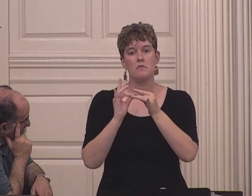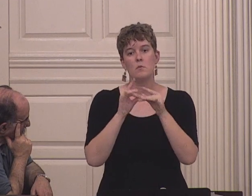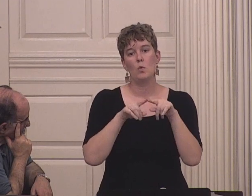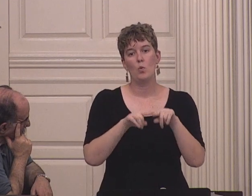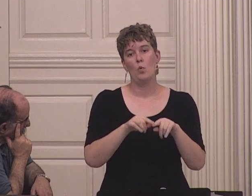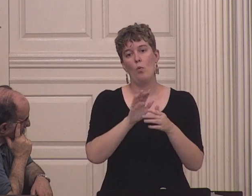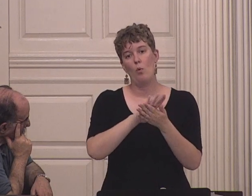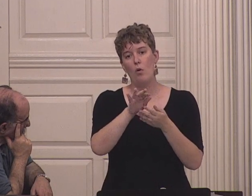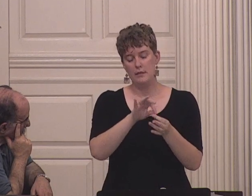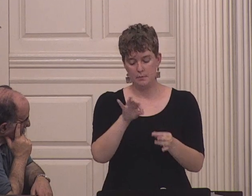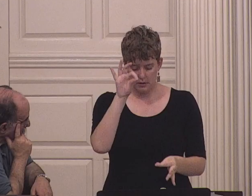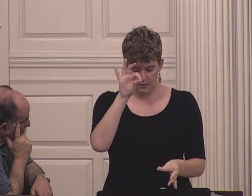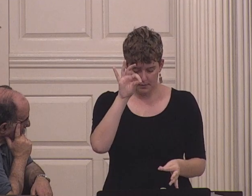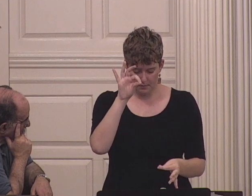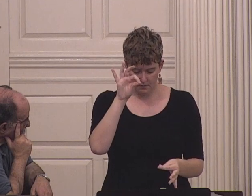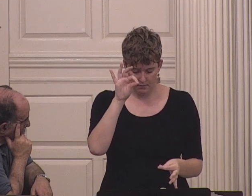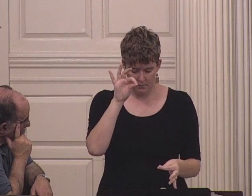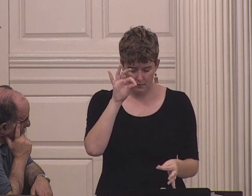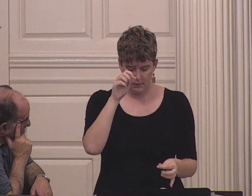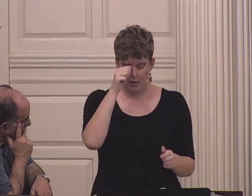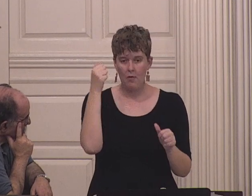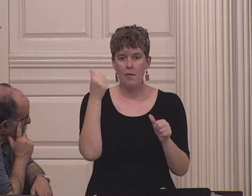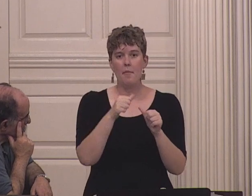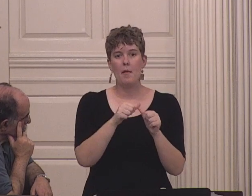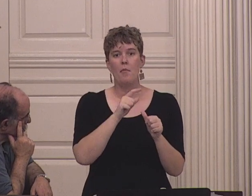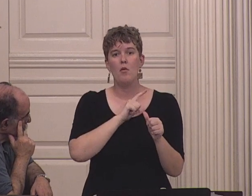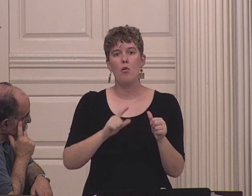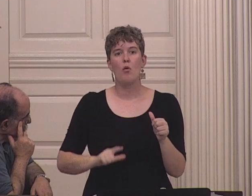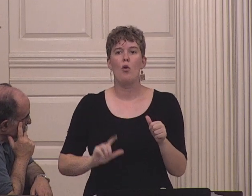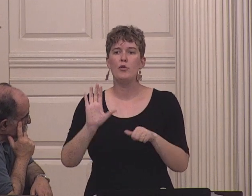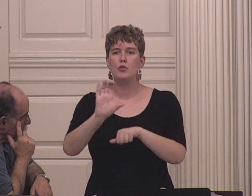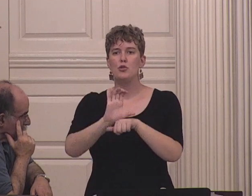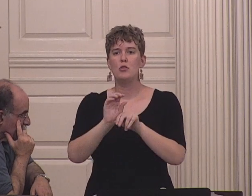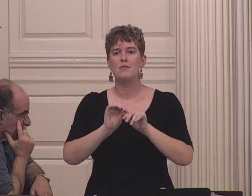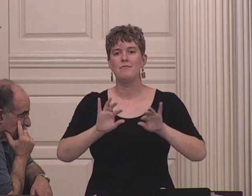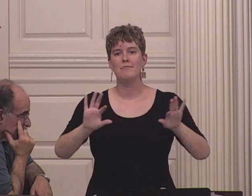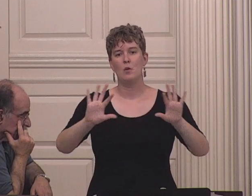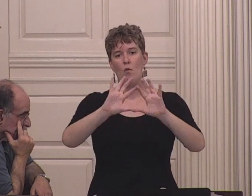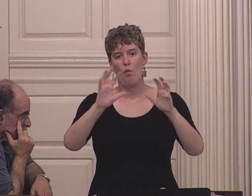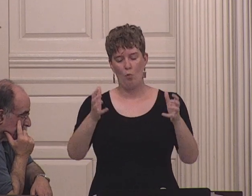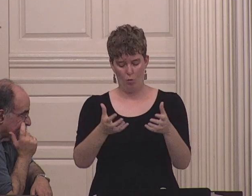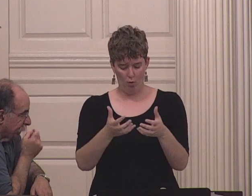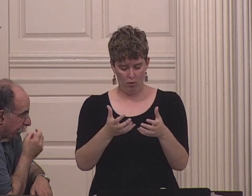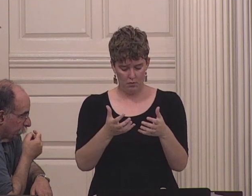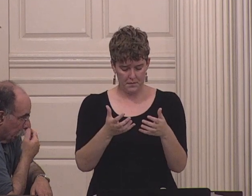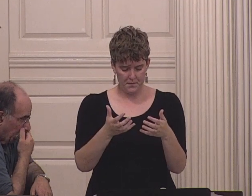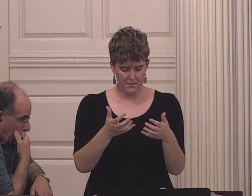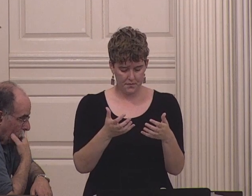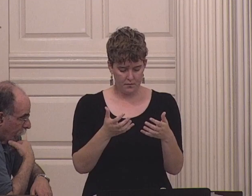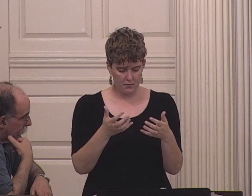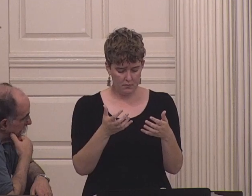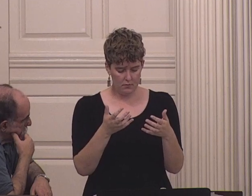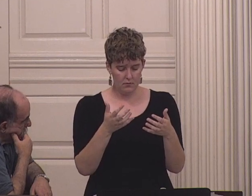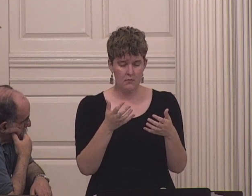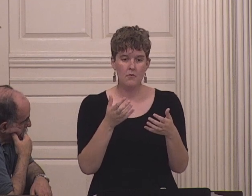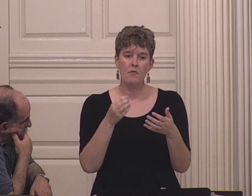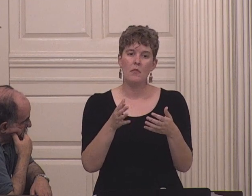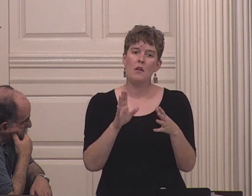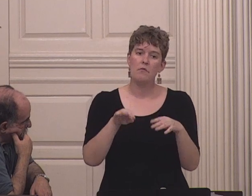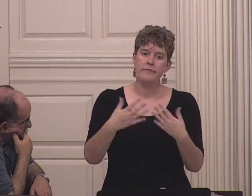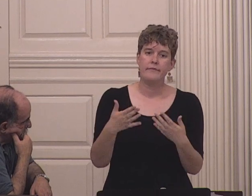Spirit. Remember, Lord, your church spread throughout the world, and bring her to the fullness of